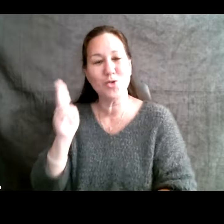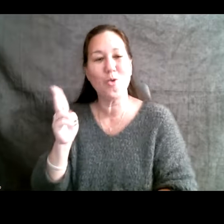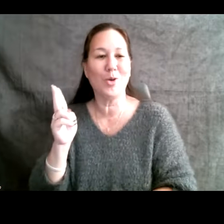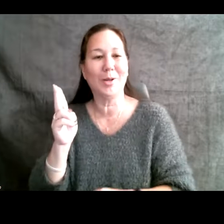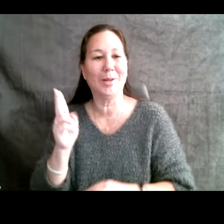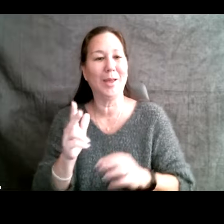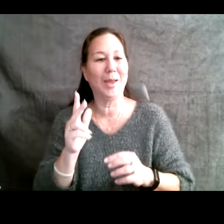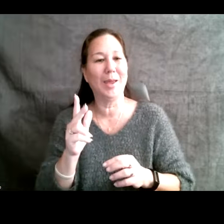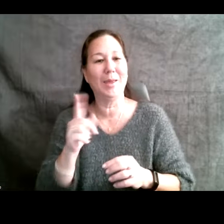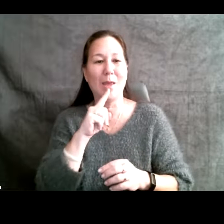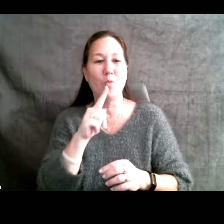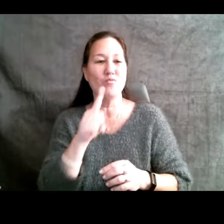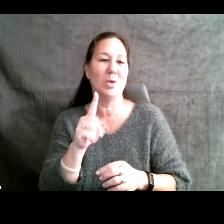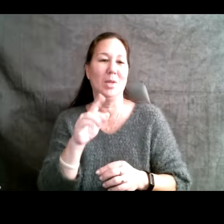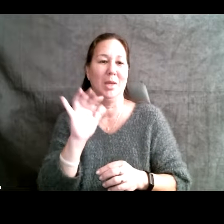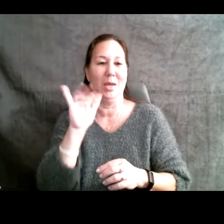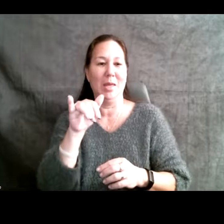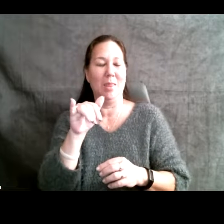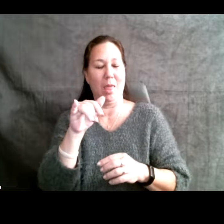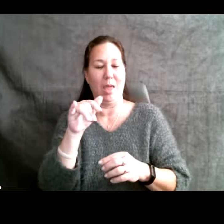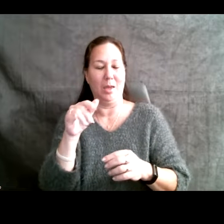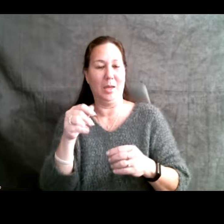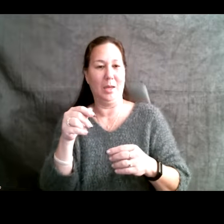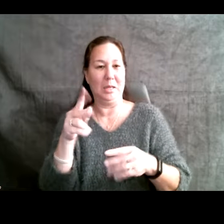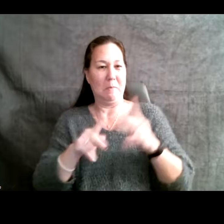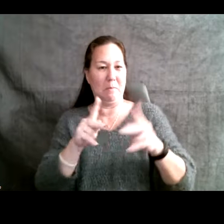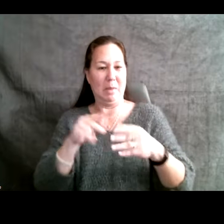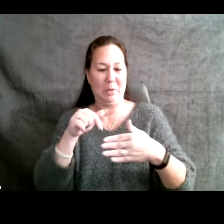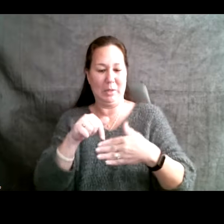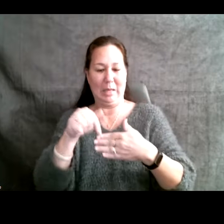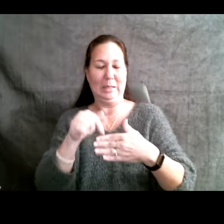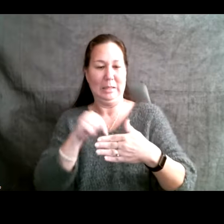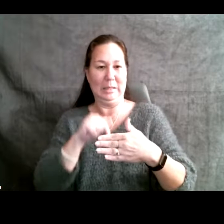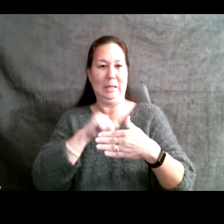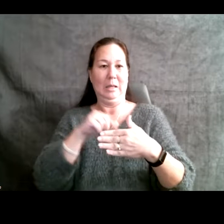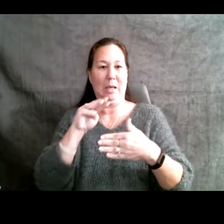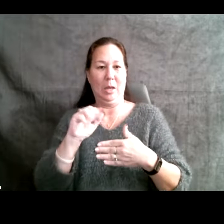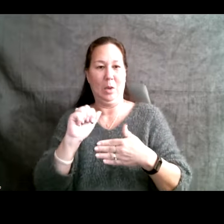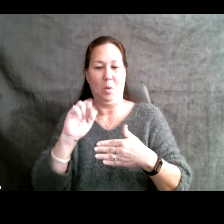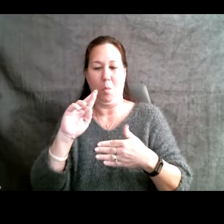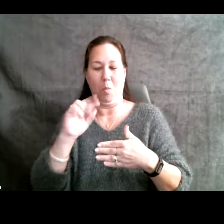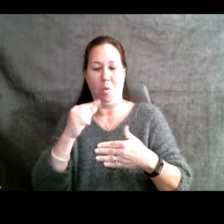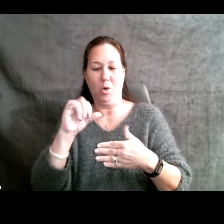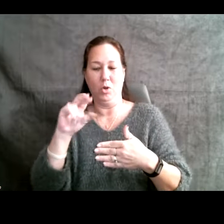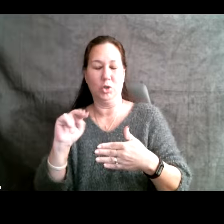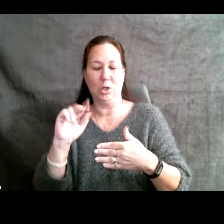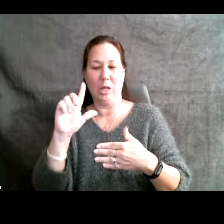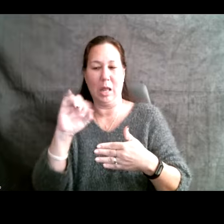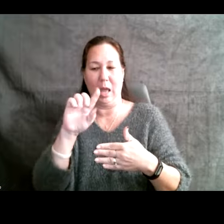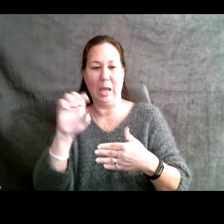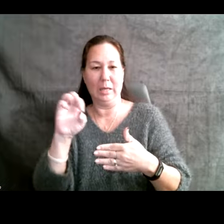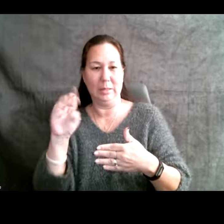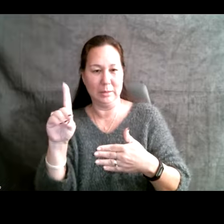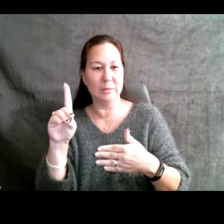things. So I think we wanted to capture groups and individuals who are